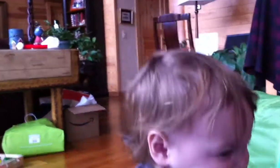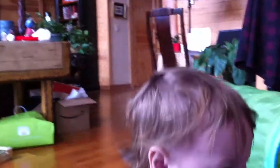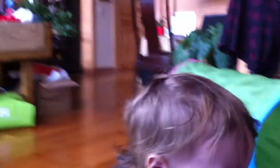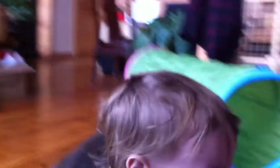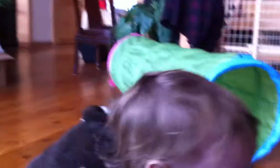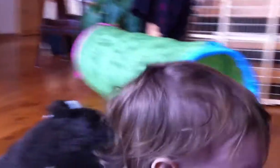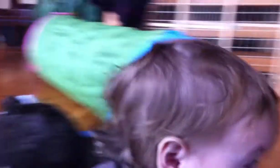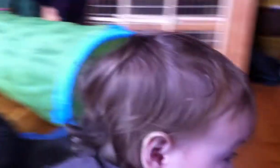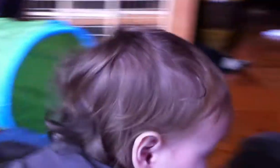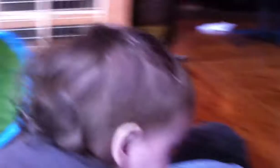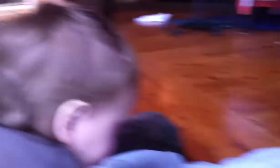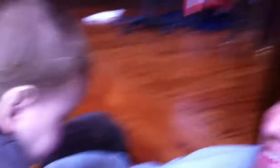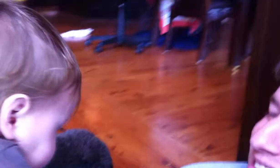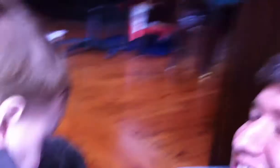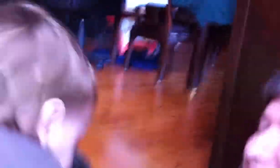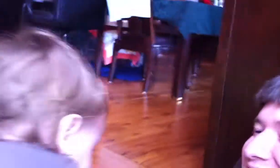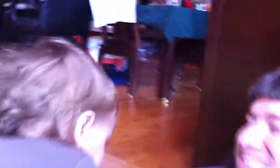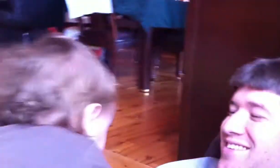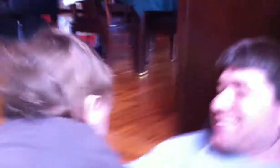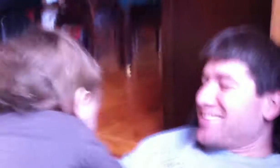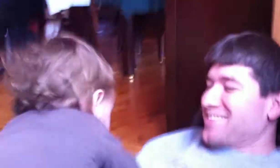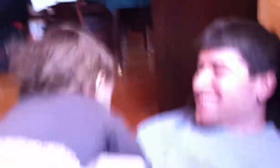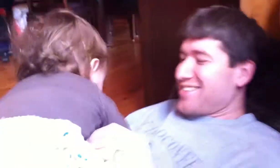Oh, you want to give Daddy a hug. Okay.